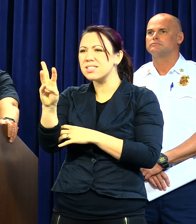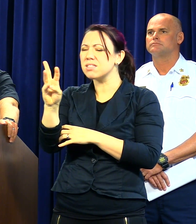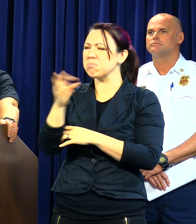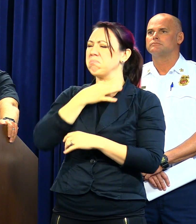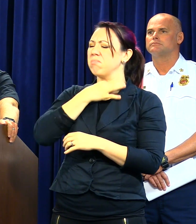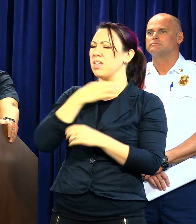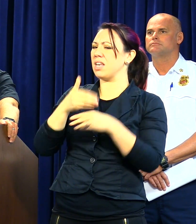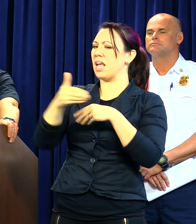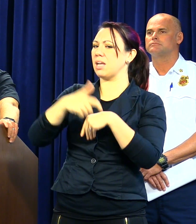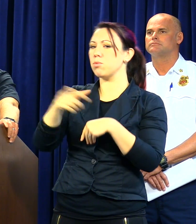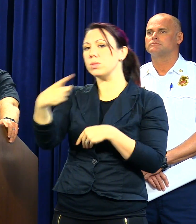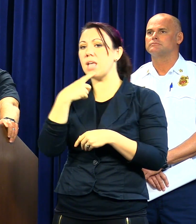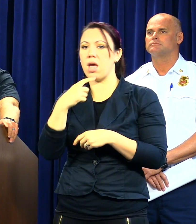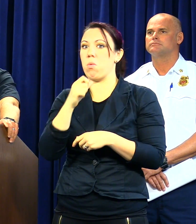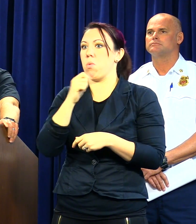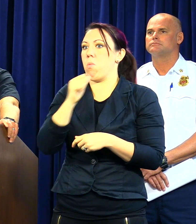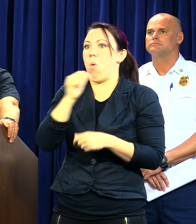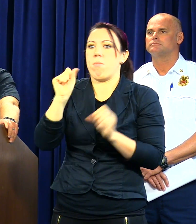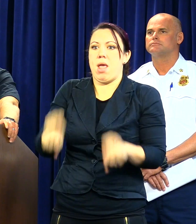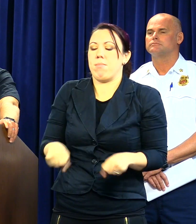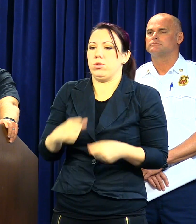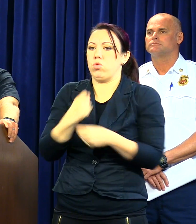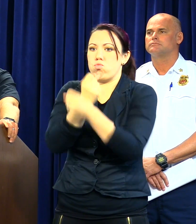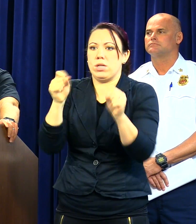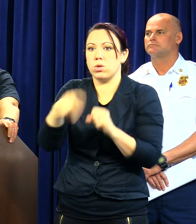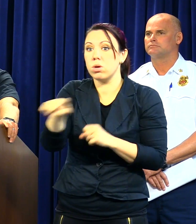for the next time?